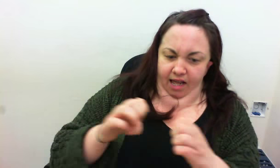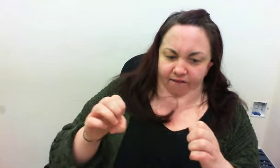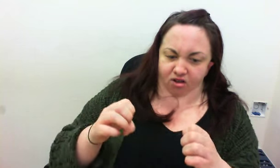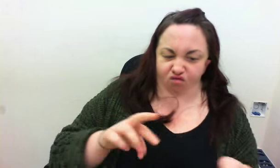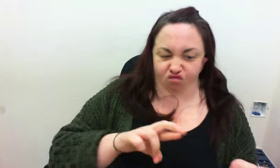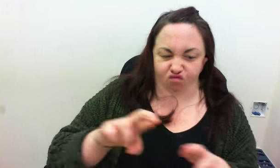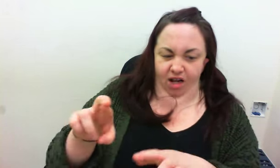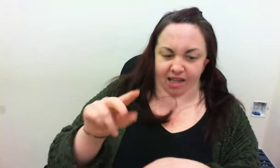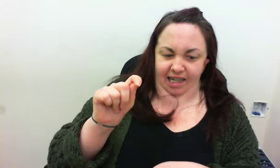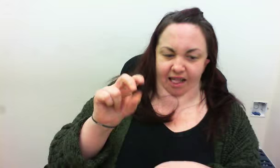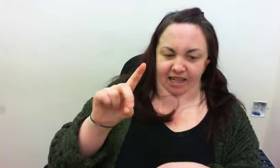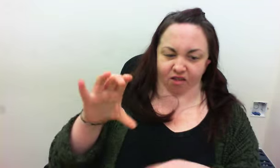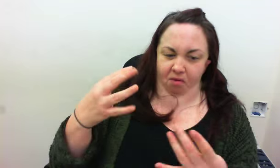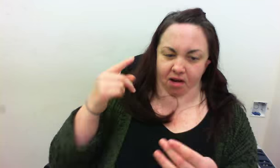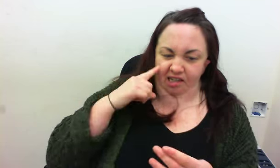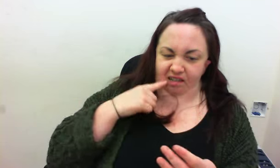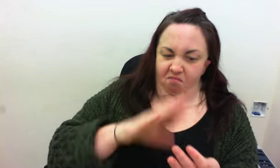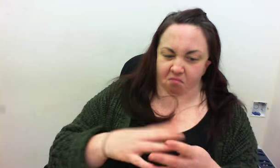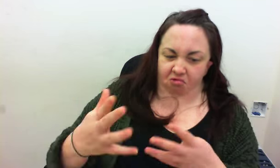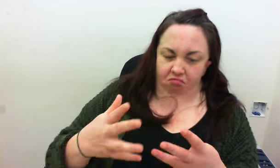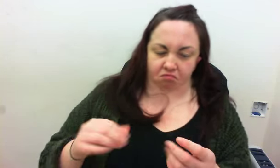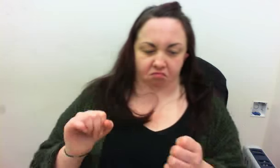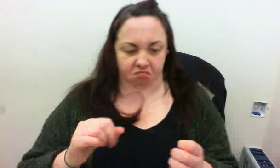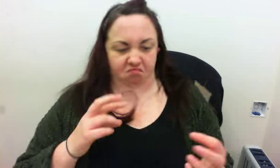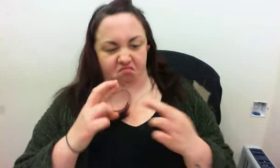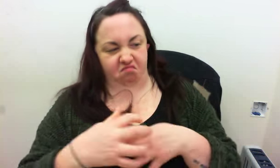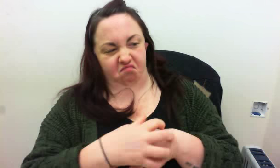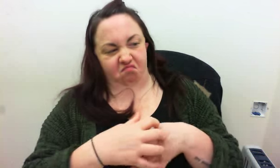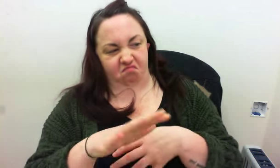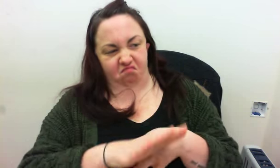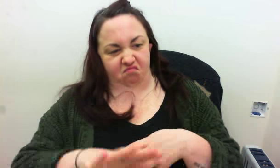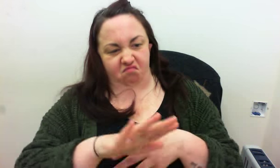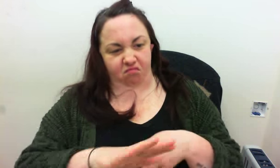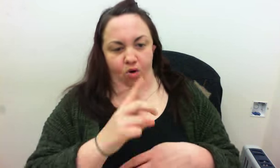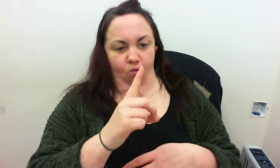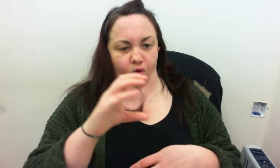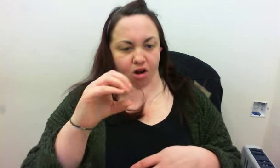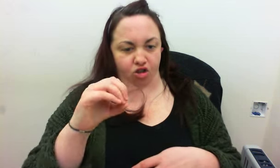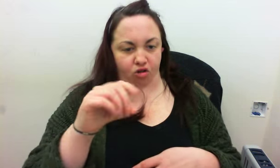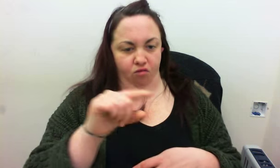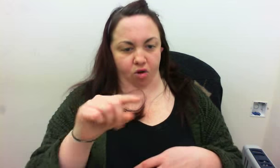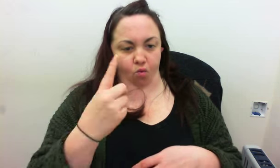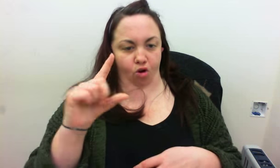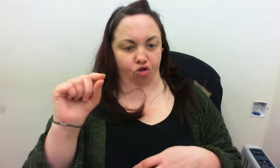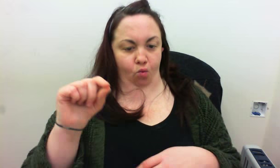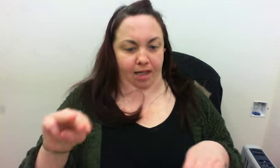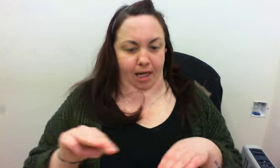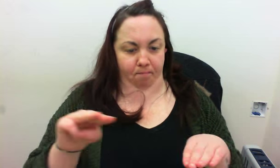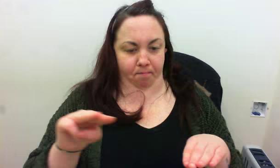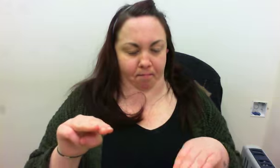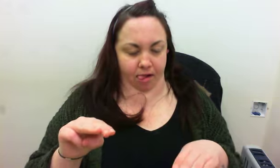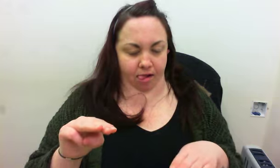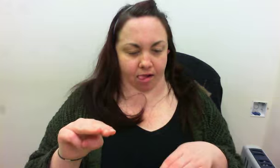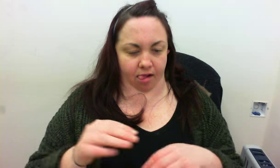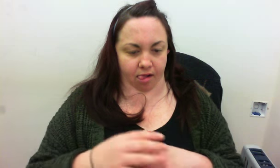Tala Deaf Club? I'd say the average would be around 100 to 120 people attending. And